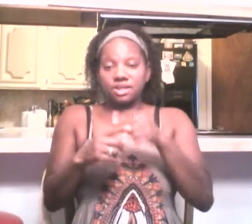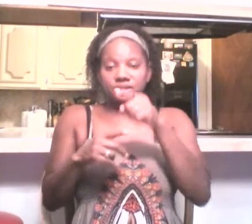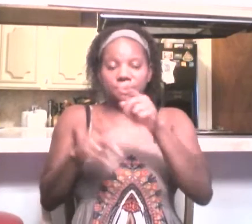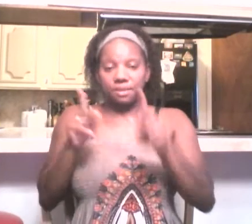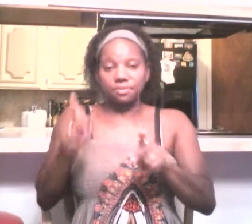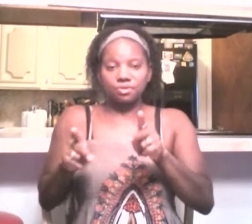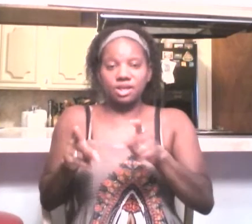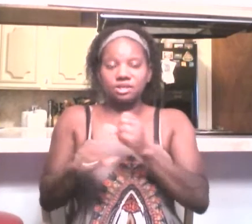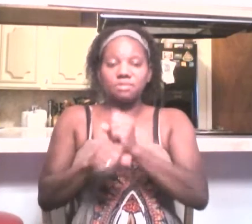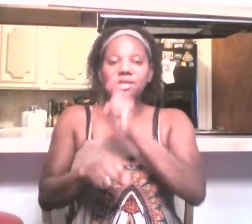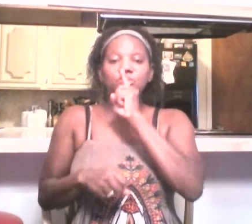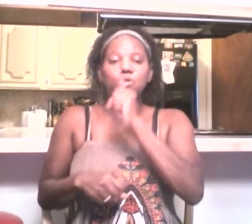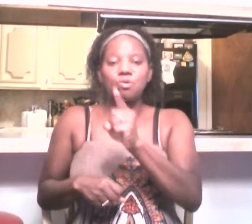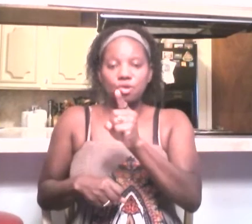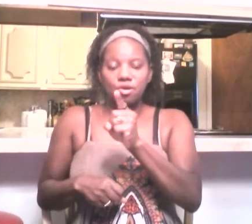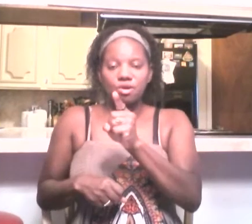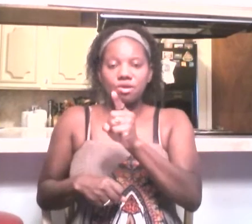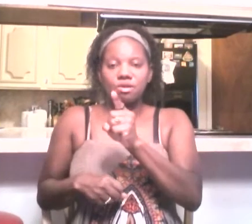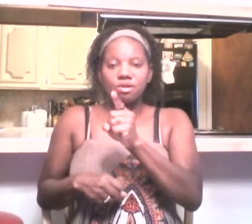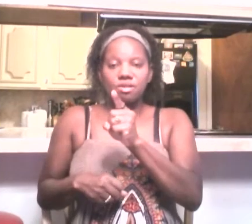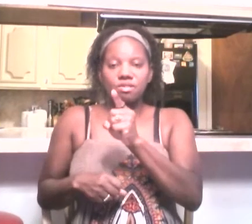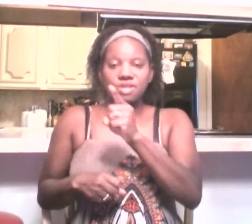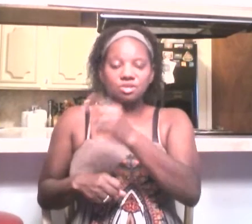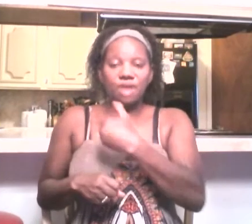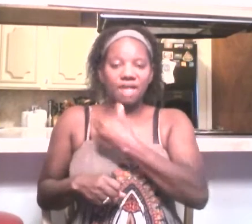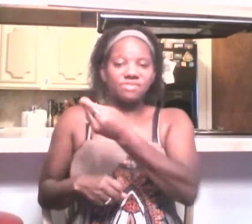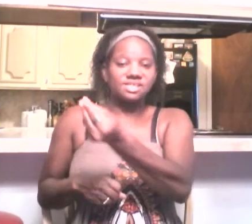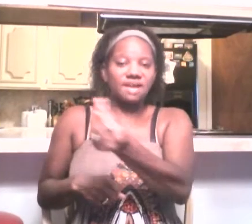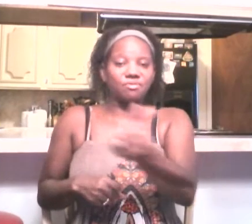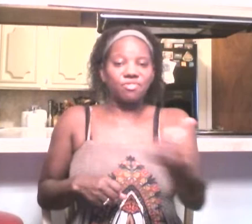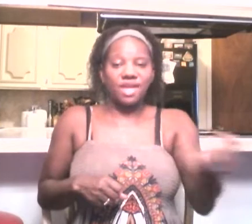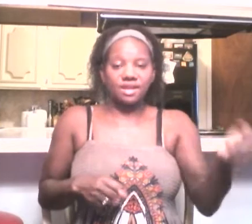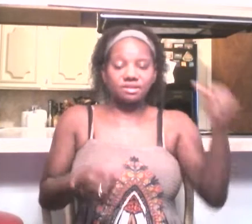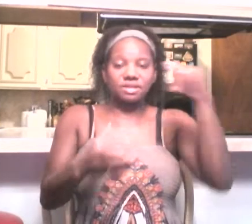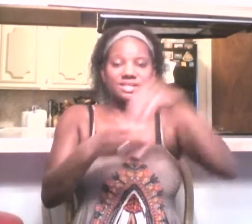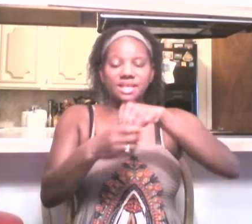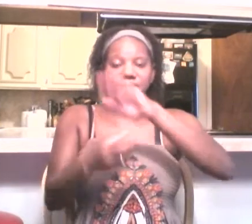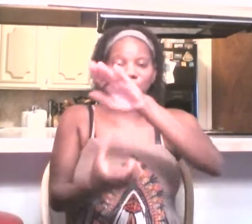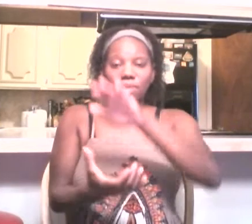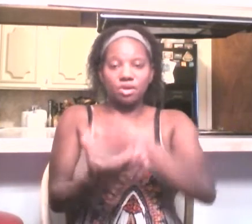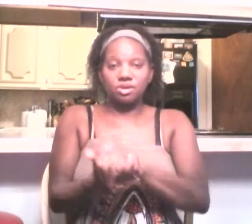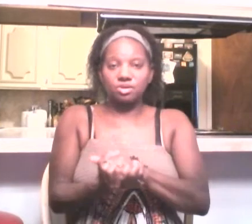these people, you need to make sure that you have the several things that's in your marriage.